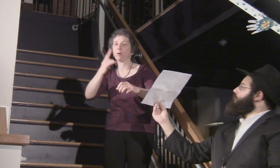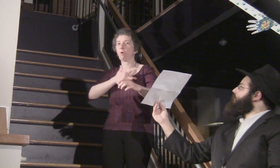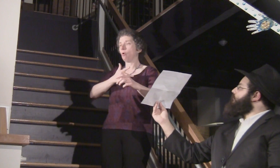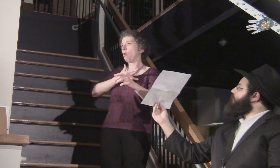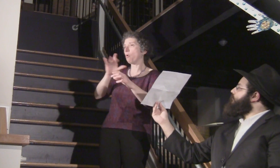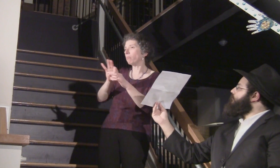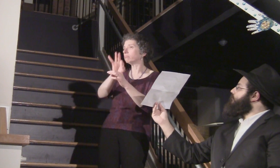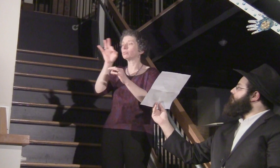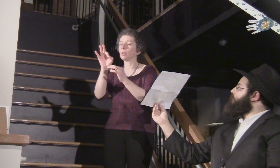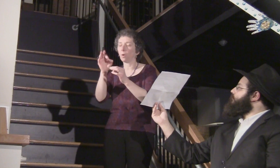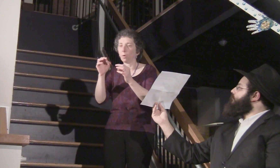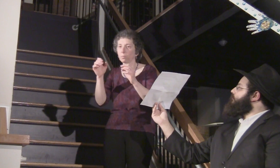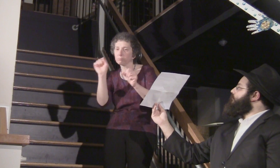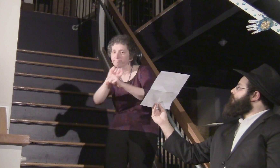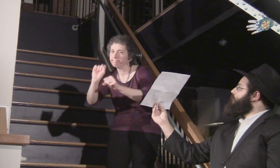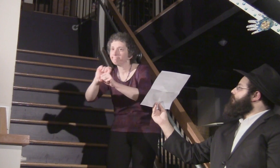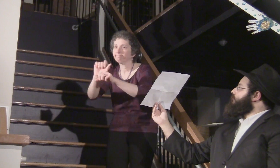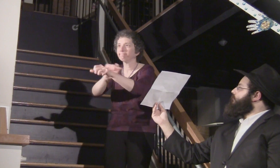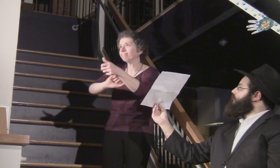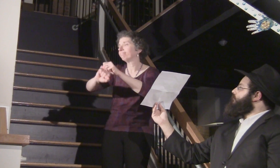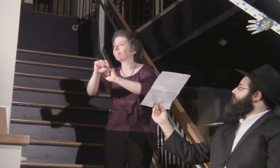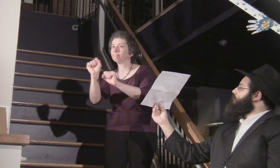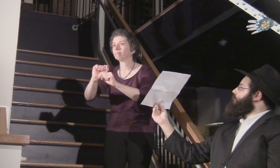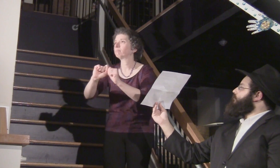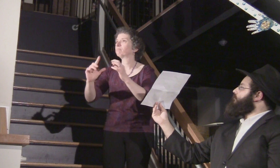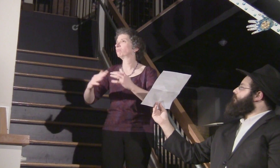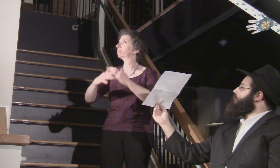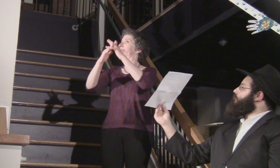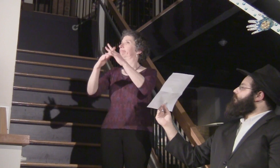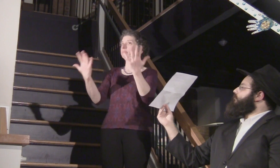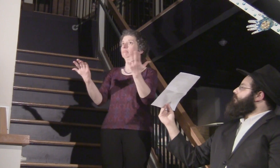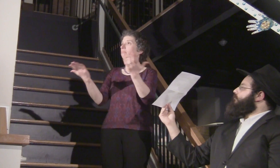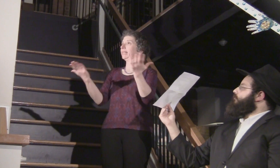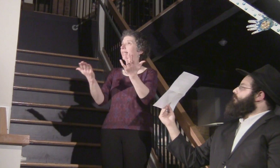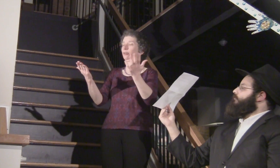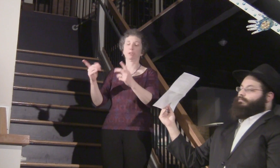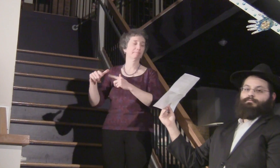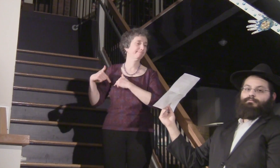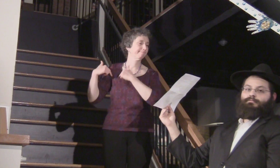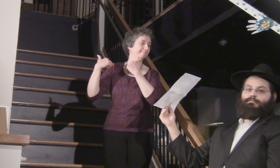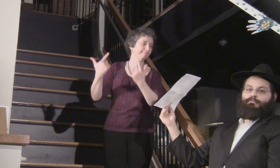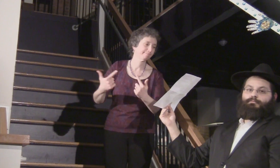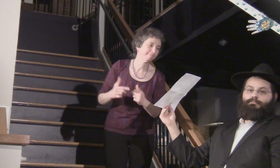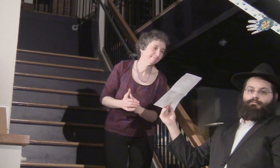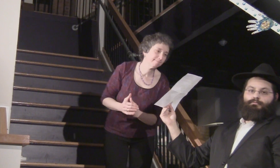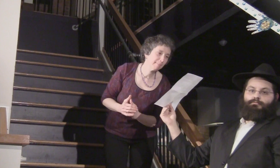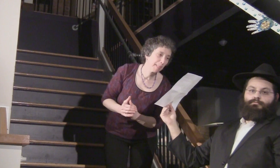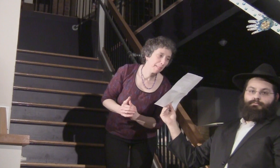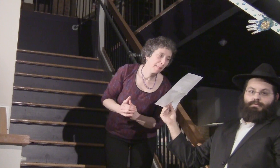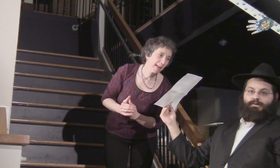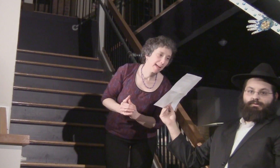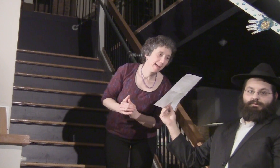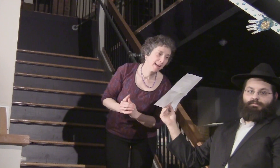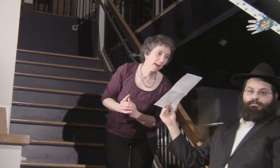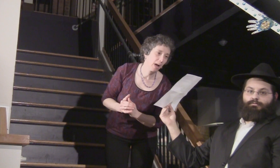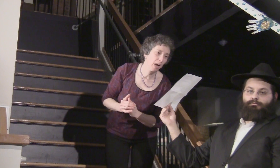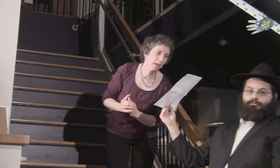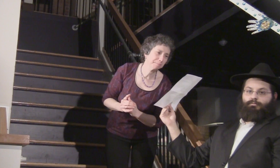a lot of work, their hard work and everything, really just had to get in and start up this society here in Rochester. It's been a long